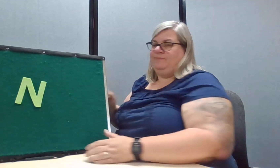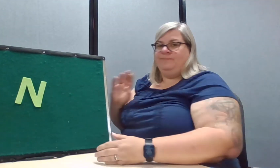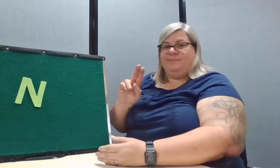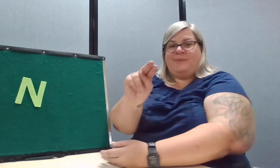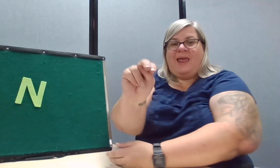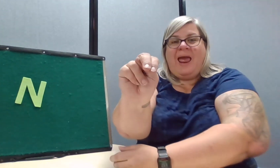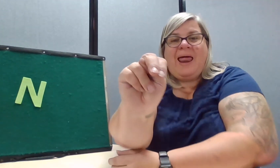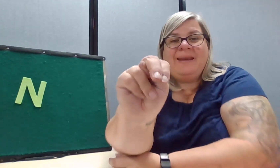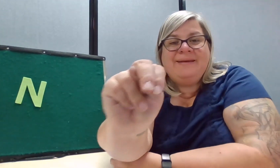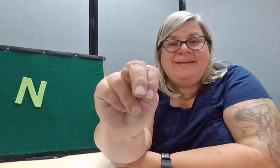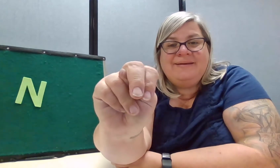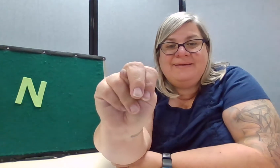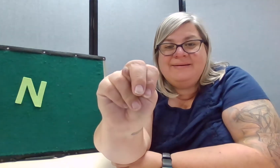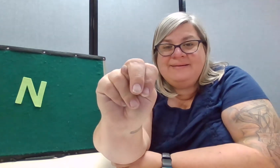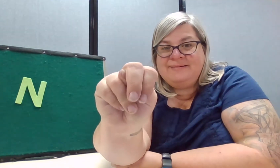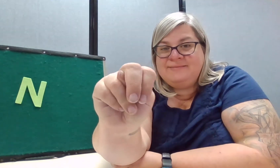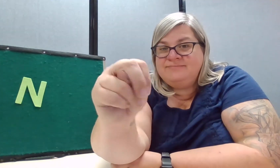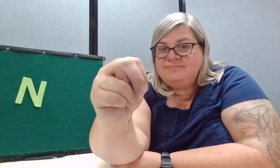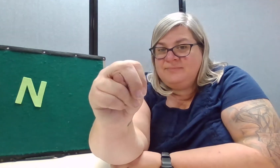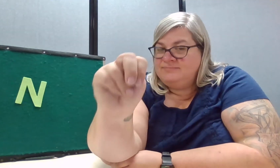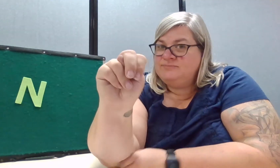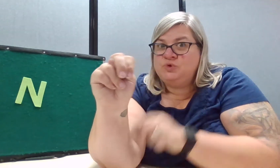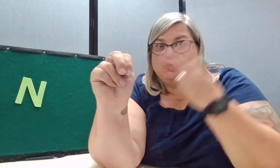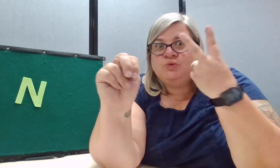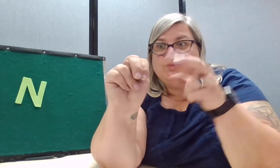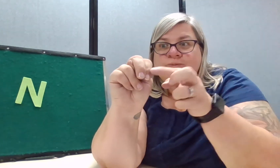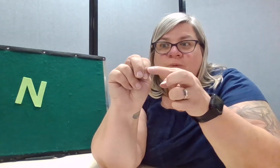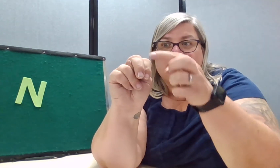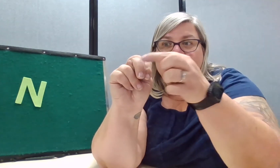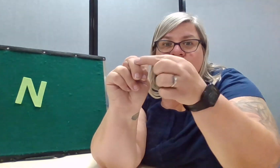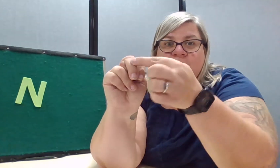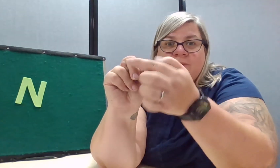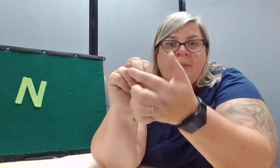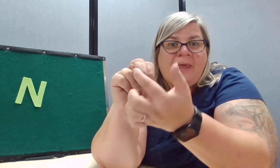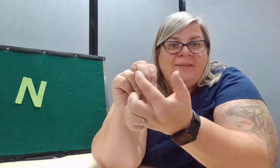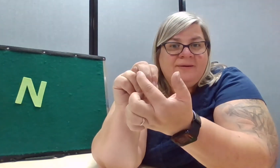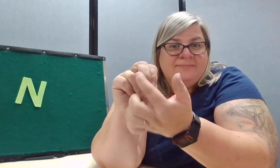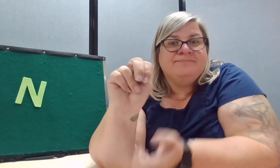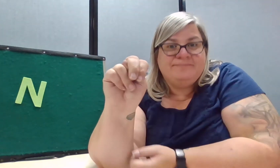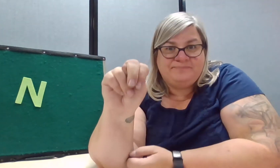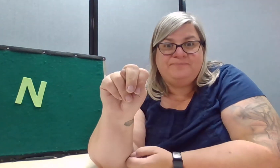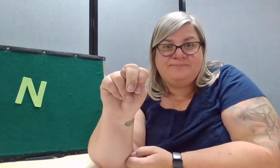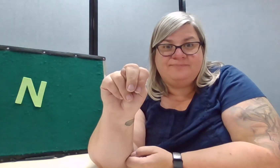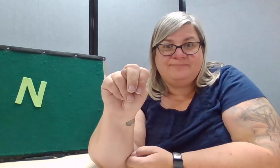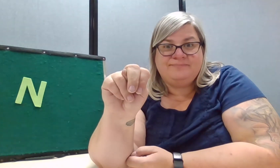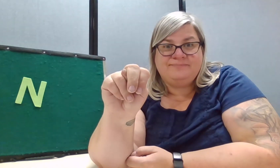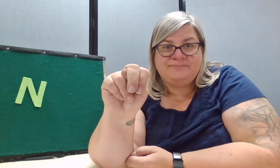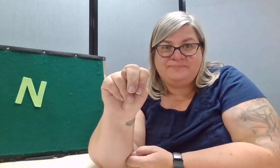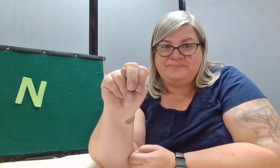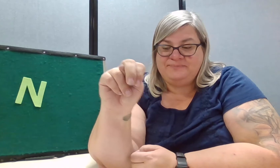Next, we have the letter N. So with N, just 2 fingers are over your thumb.